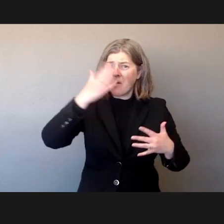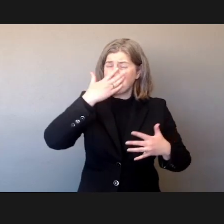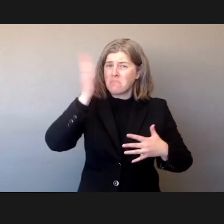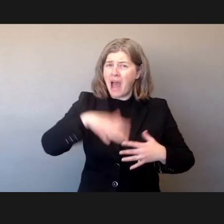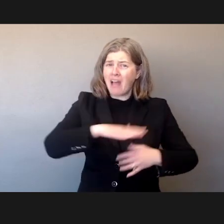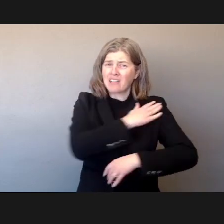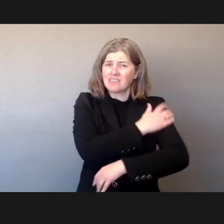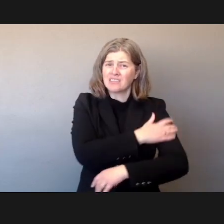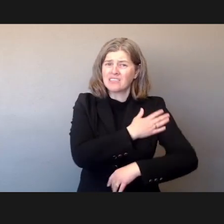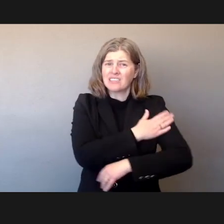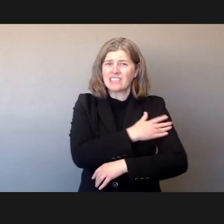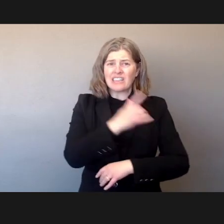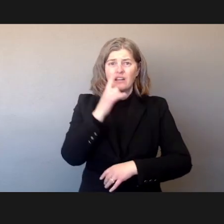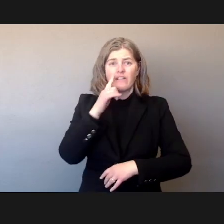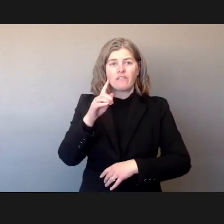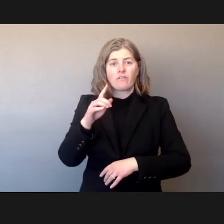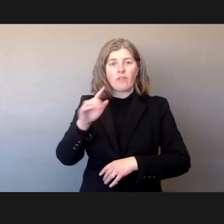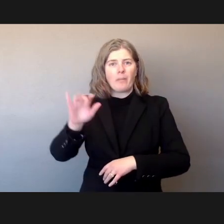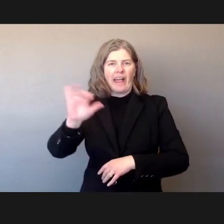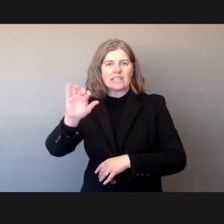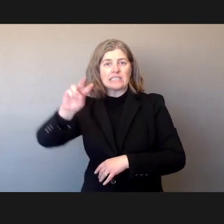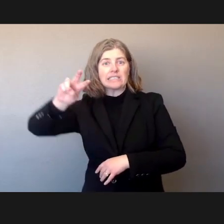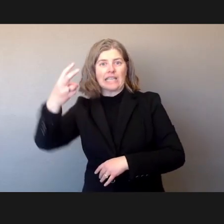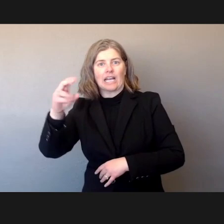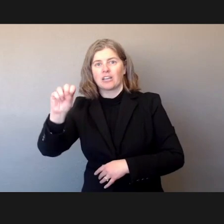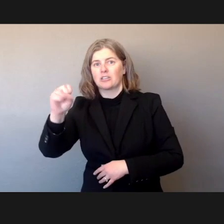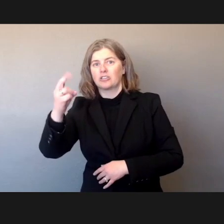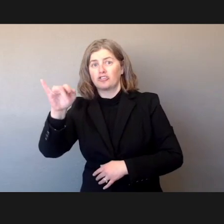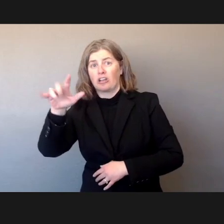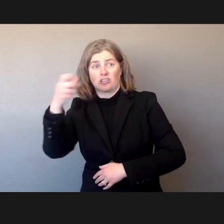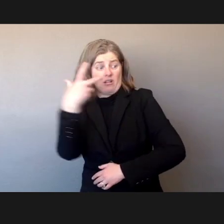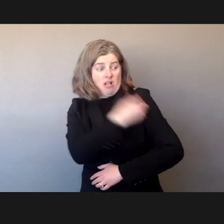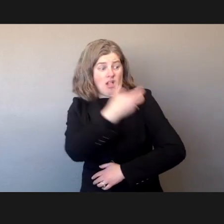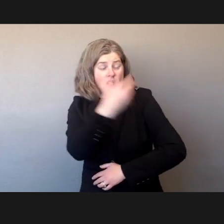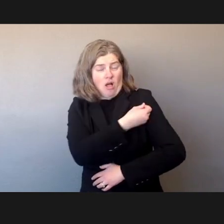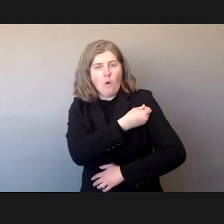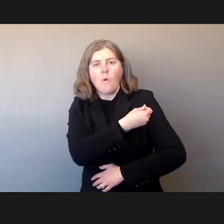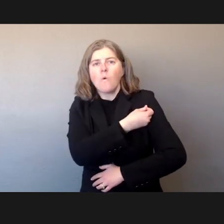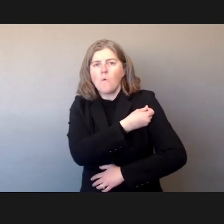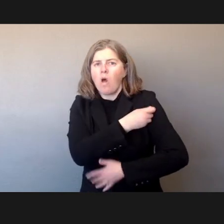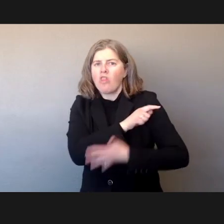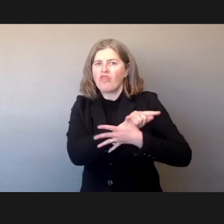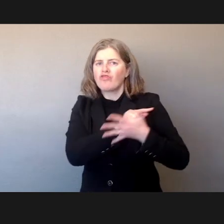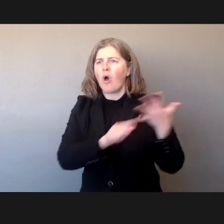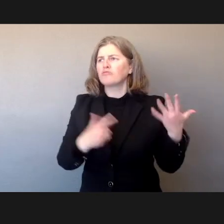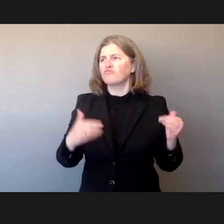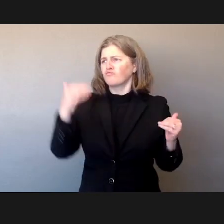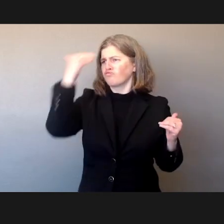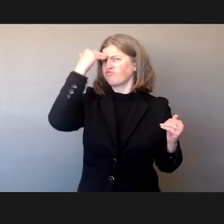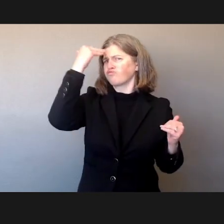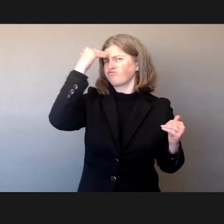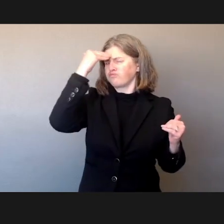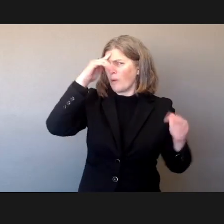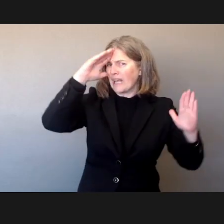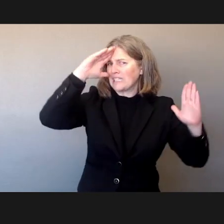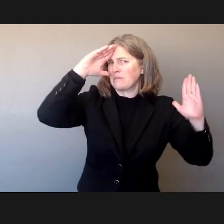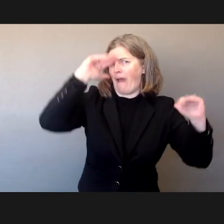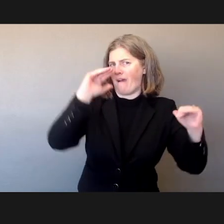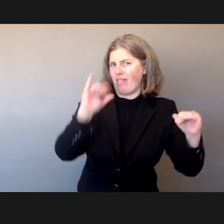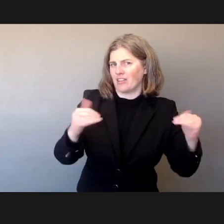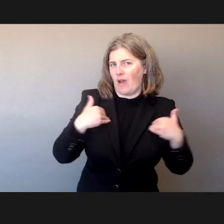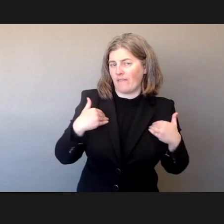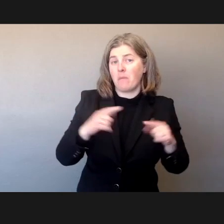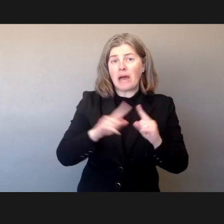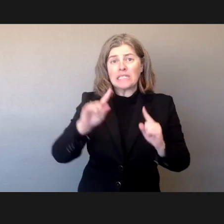get from a second shingles shot. But those are known and expected complications. As far